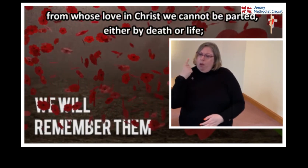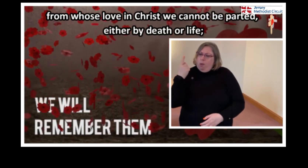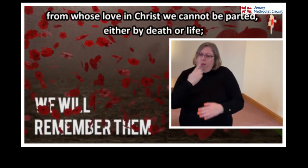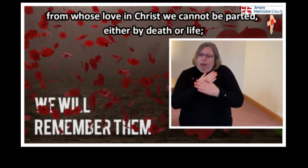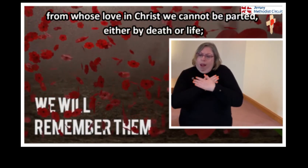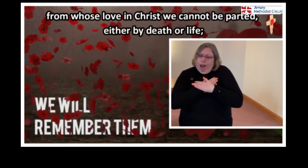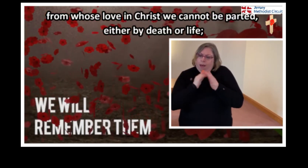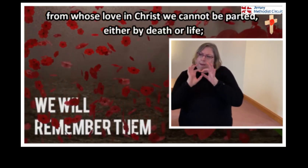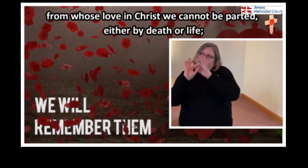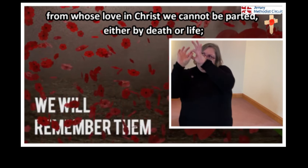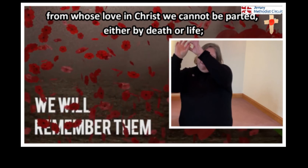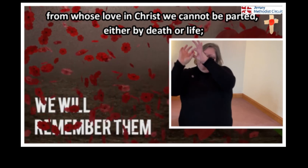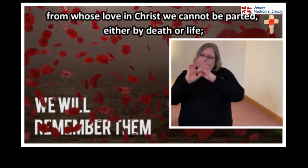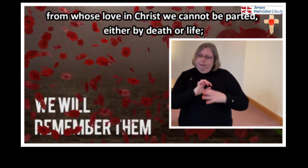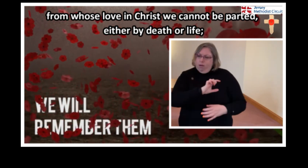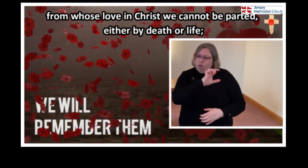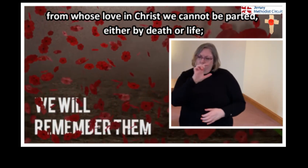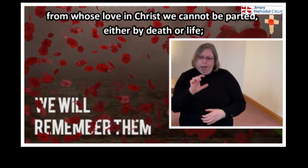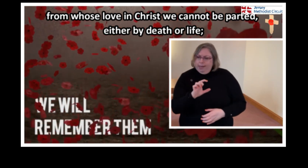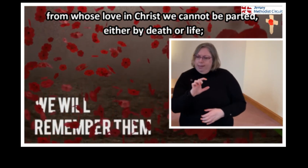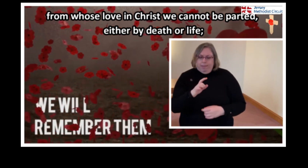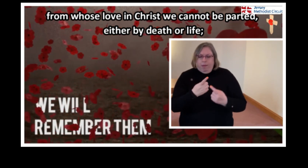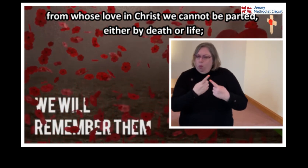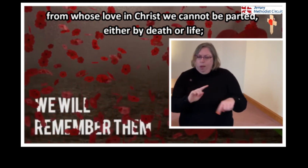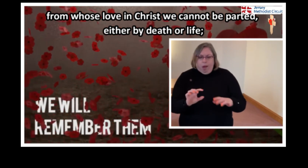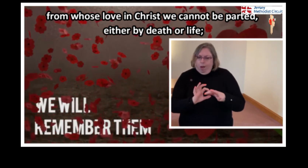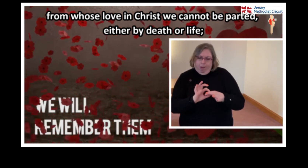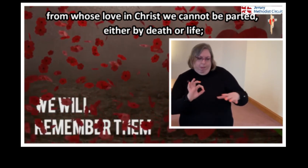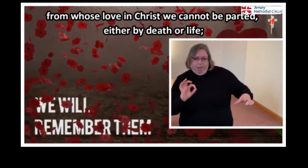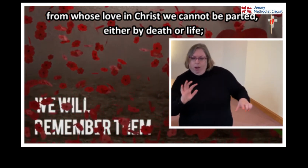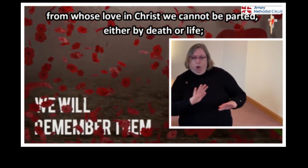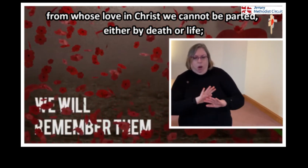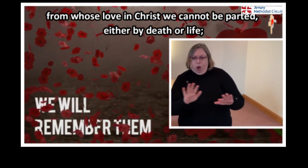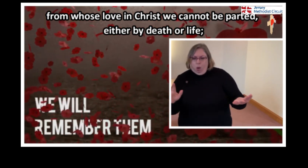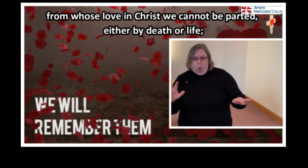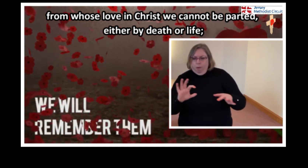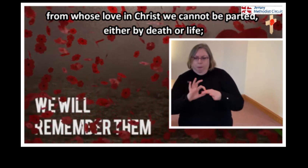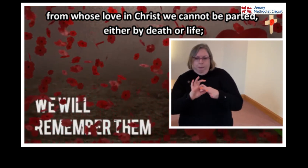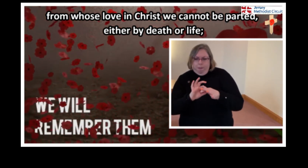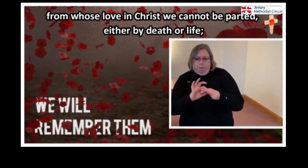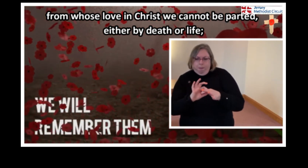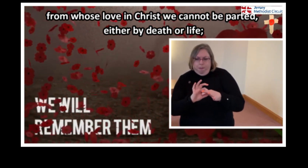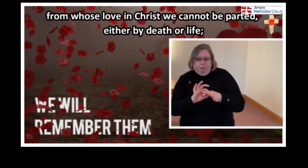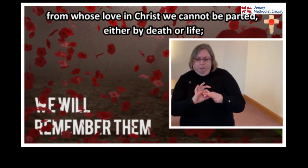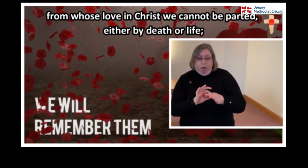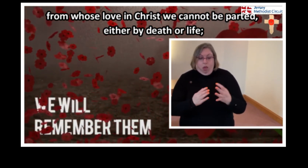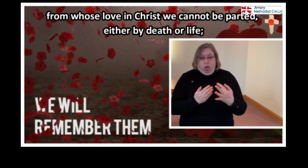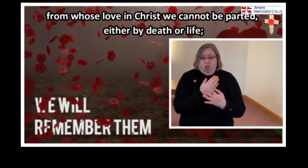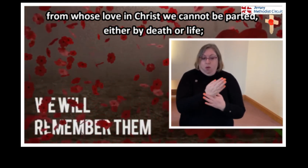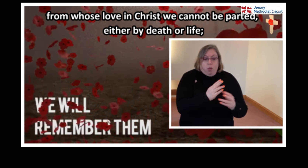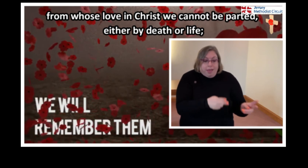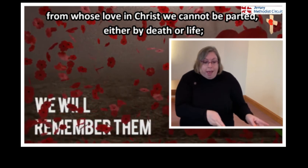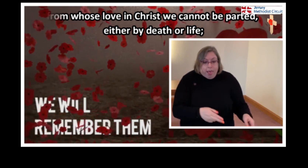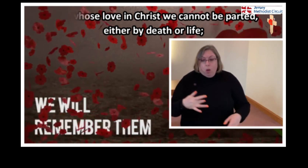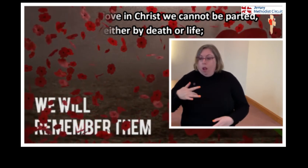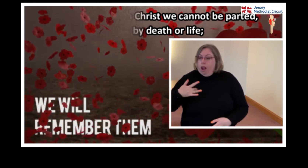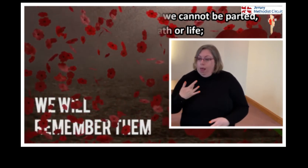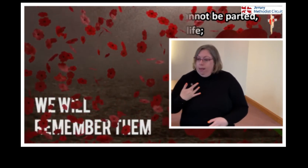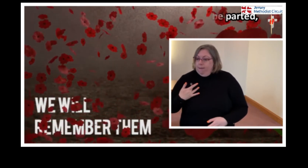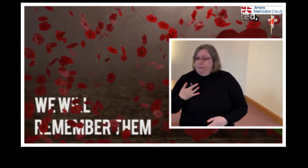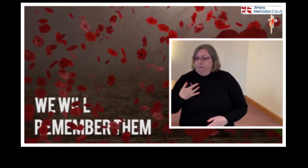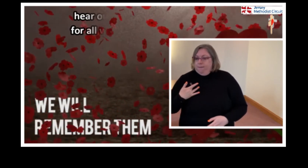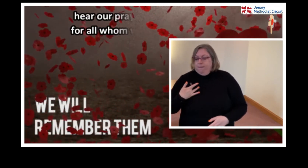from whose love in Christ we cannot be parted, either by death or life,